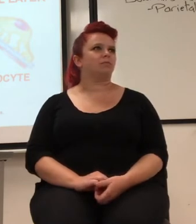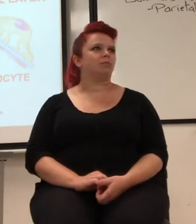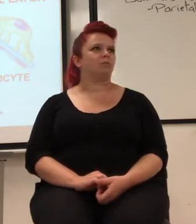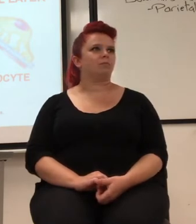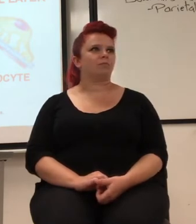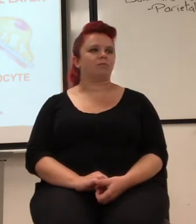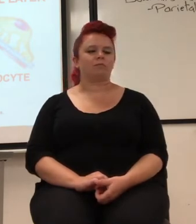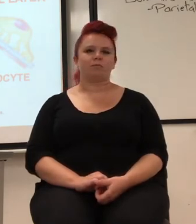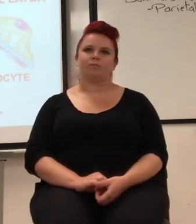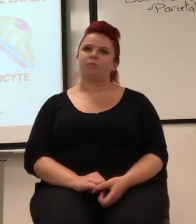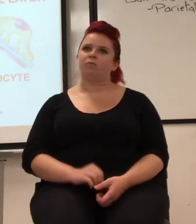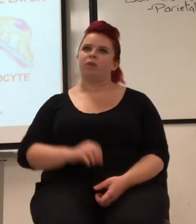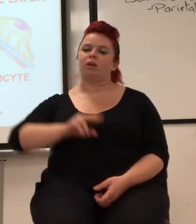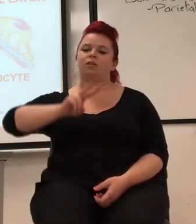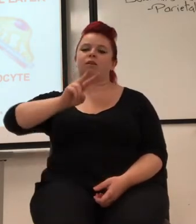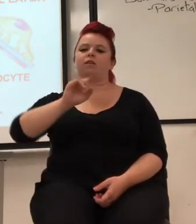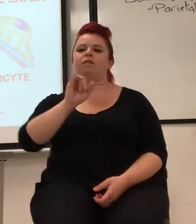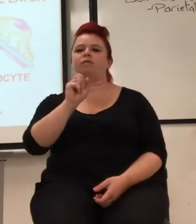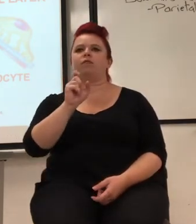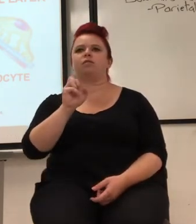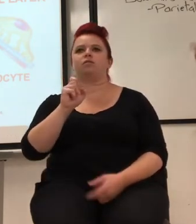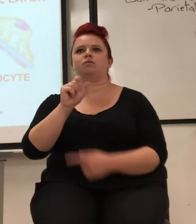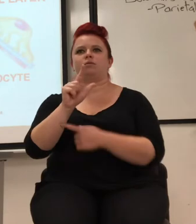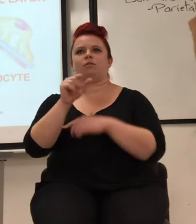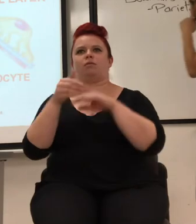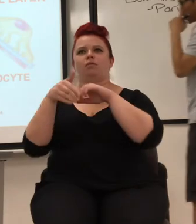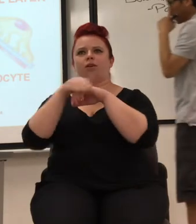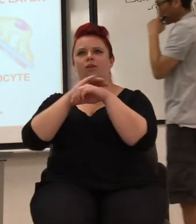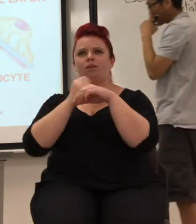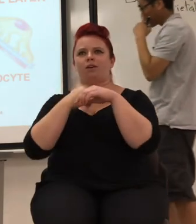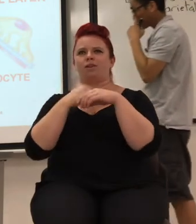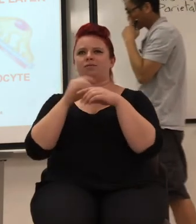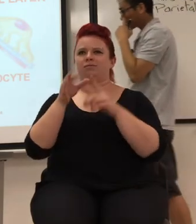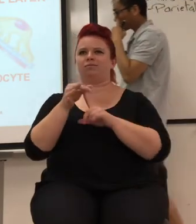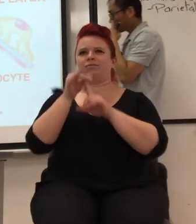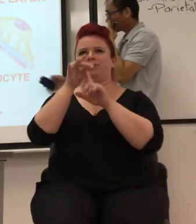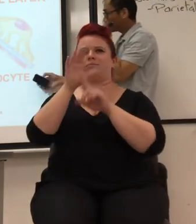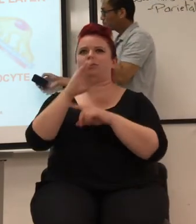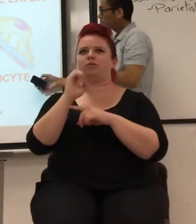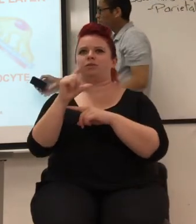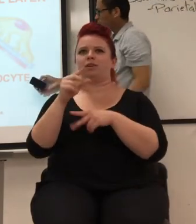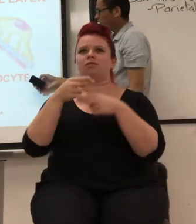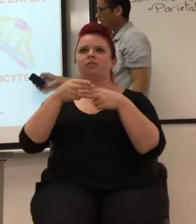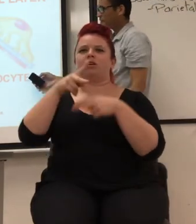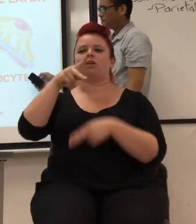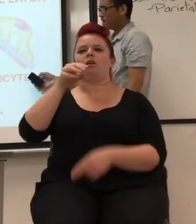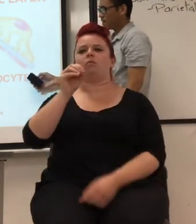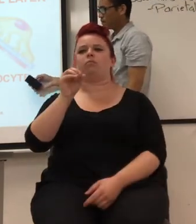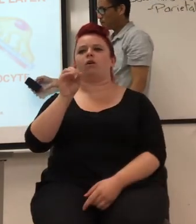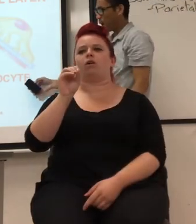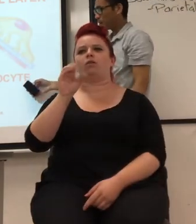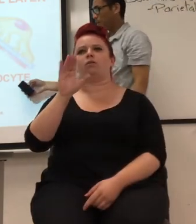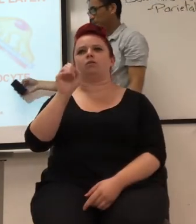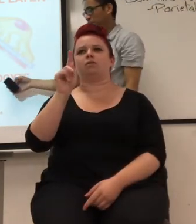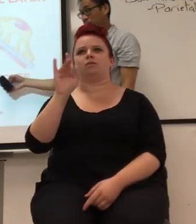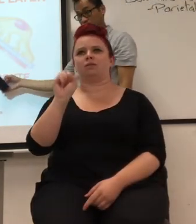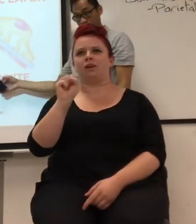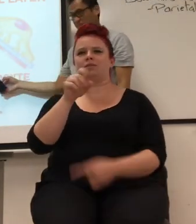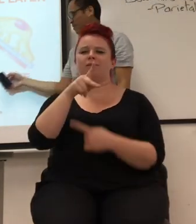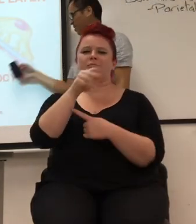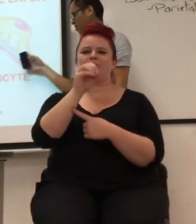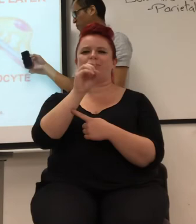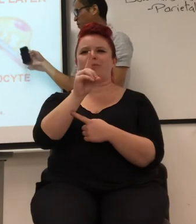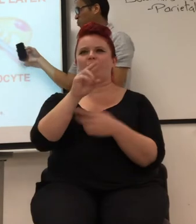But the visceral layer is comprised of these special cells called podocytes because they have feet. Pod means